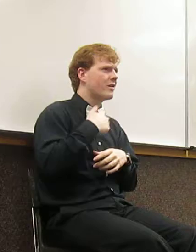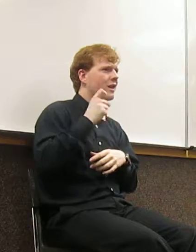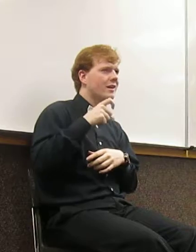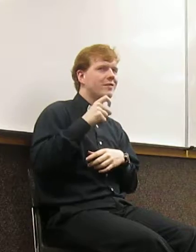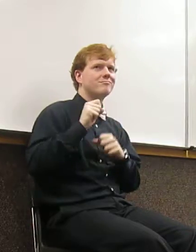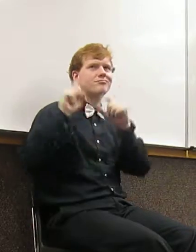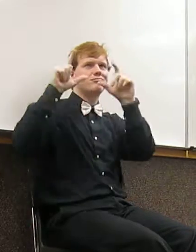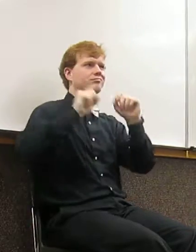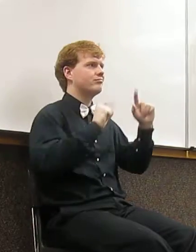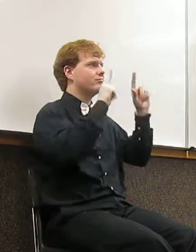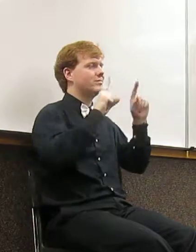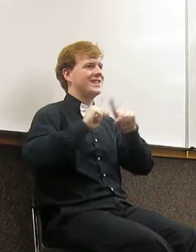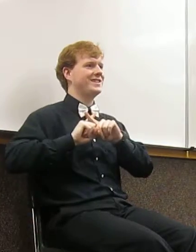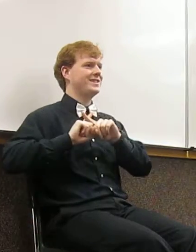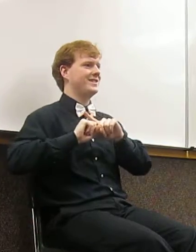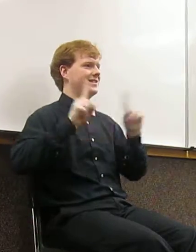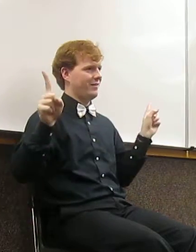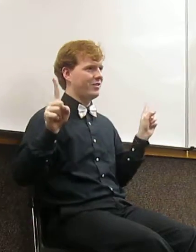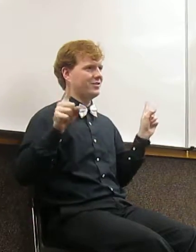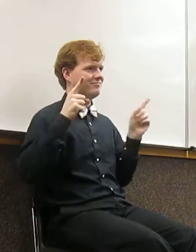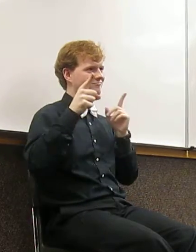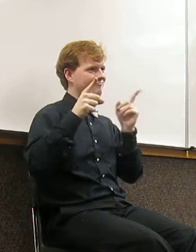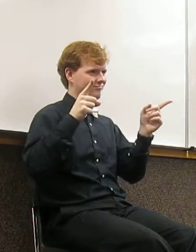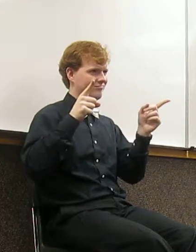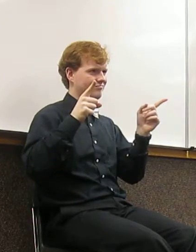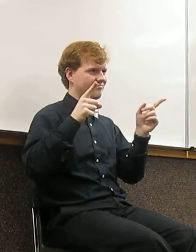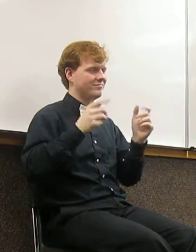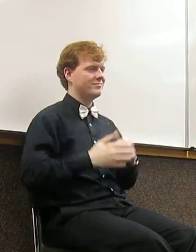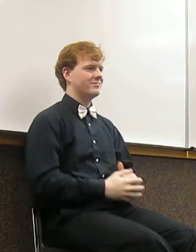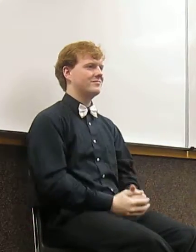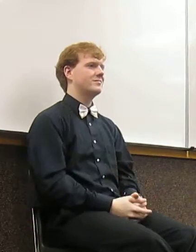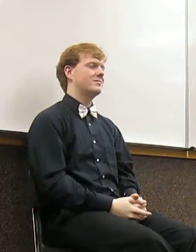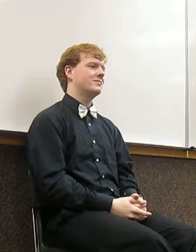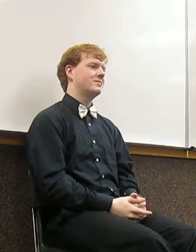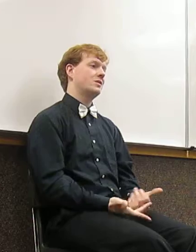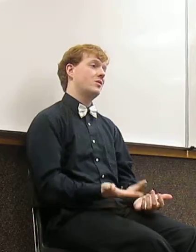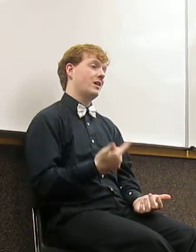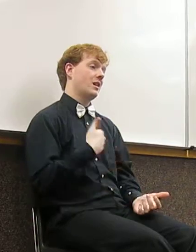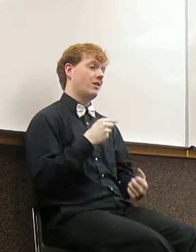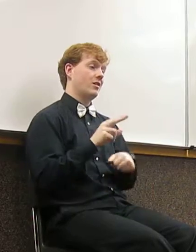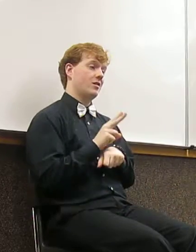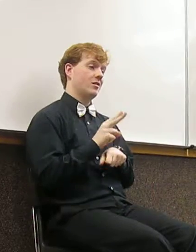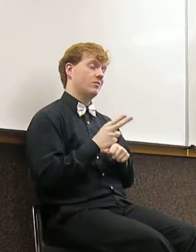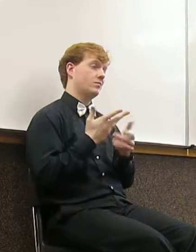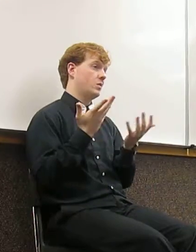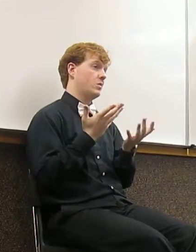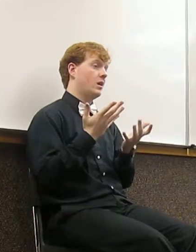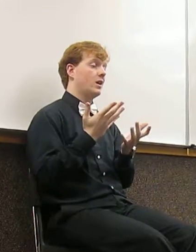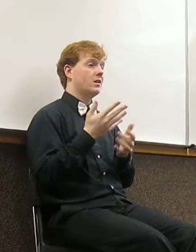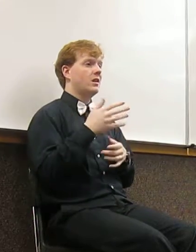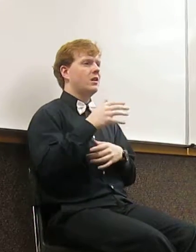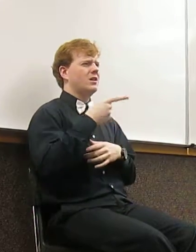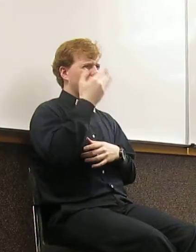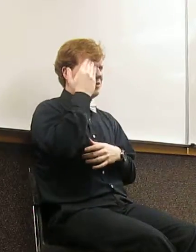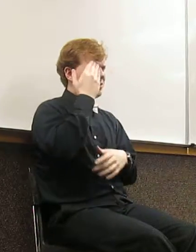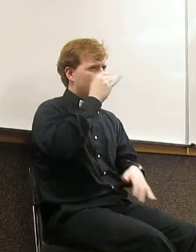5 different answers that aren't the same as each other. So here's what I go by. Here's what Jamie, anybody